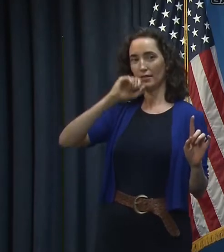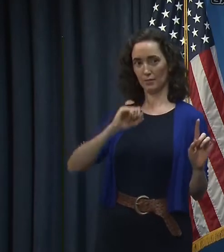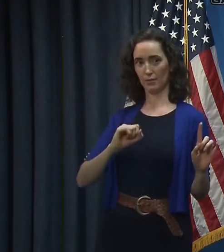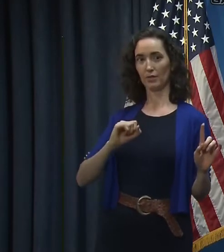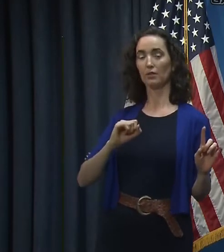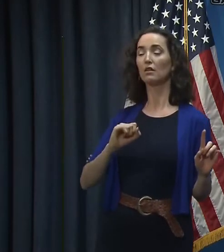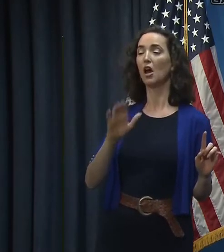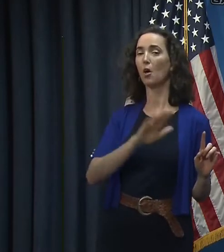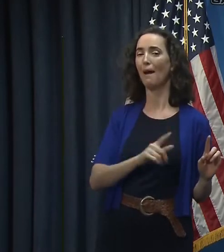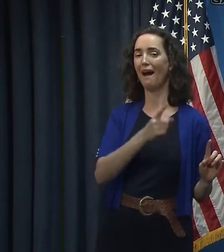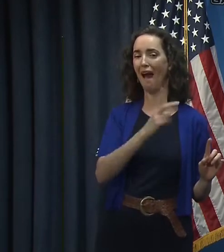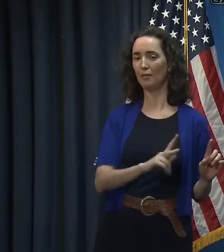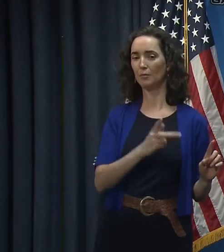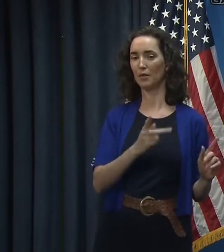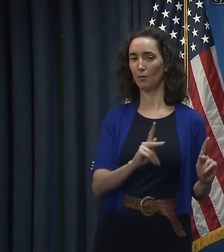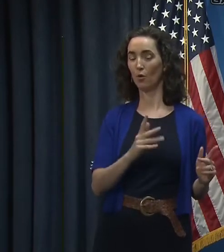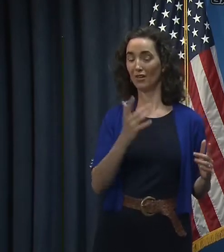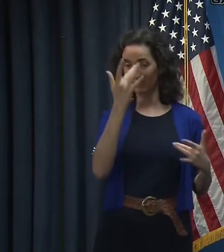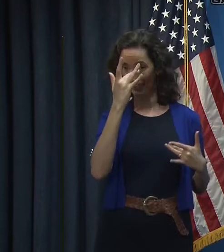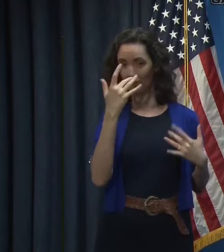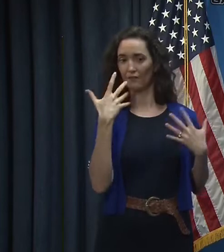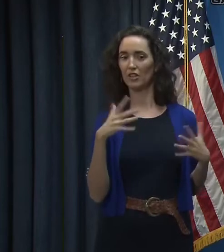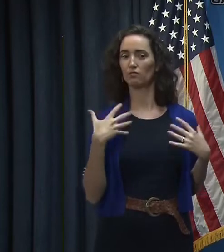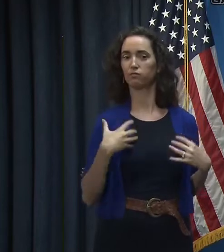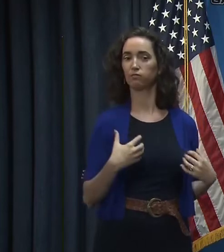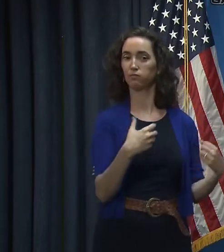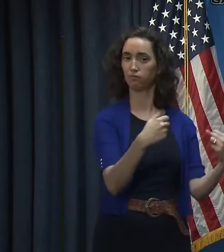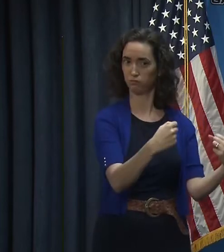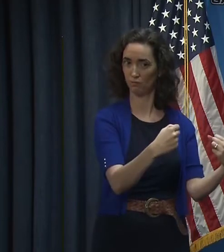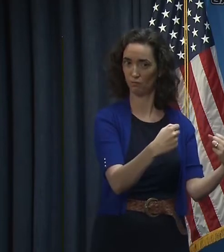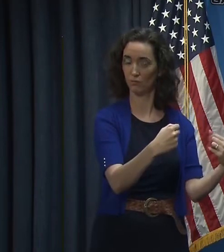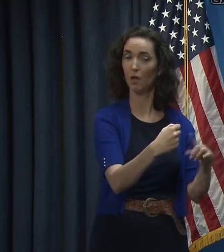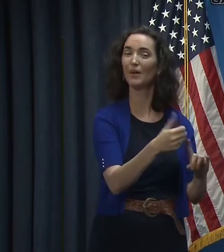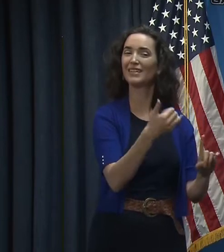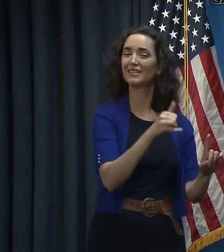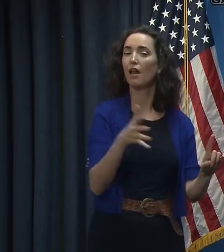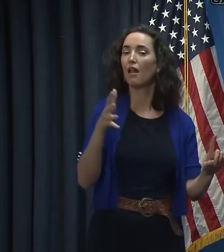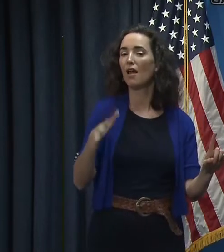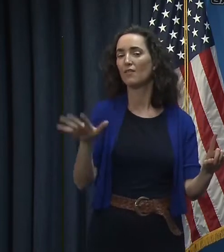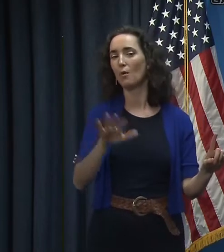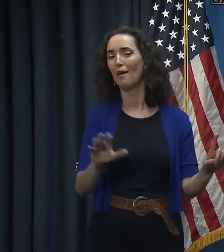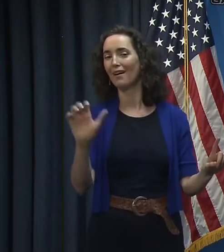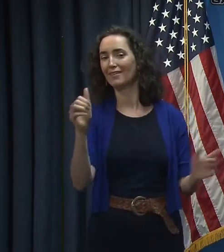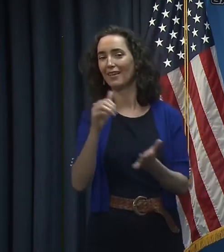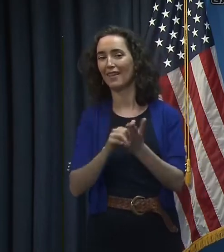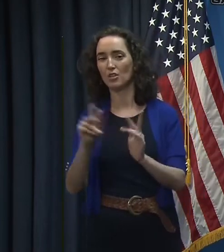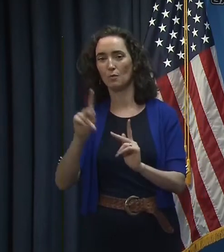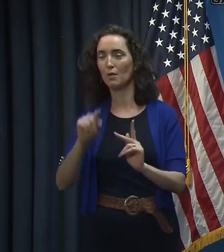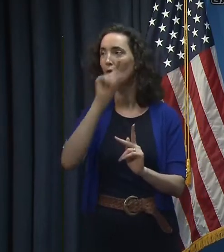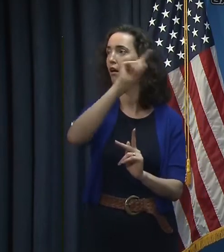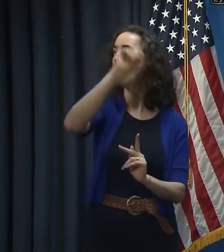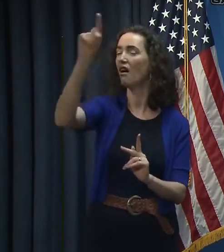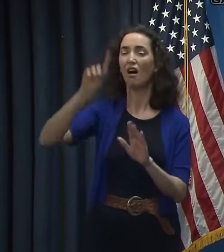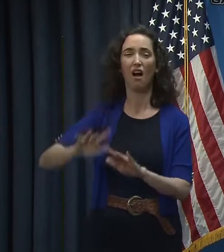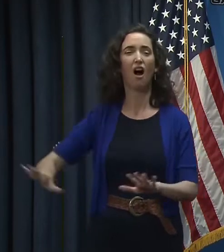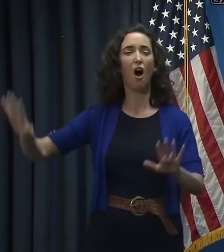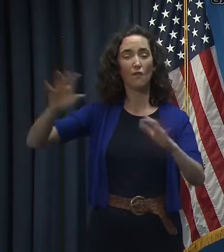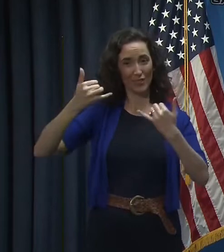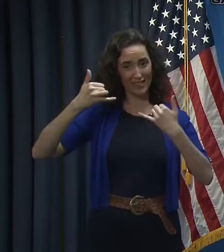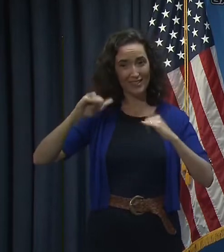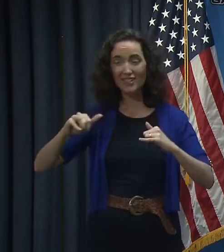been able to be recovered by this point. But that still leaves 10,000 individuals, around 10,000 individuals that are